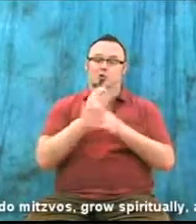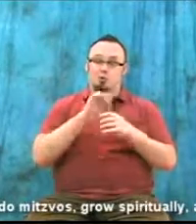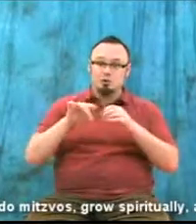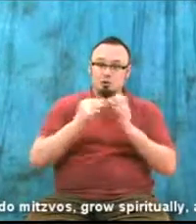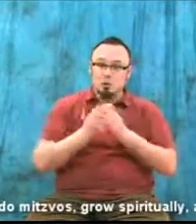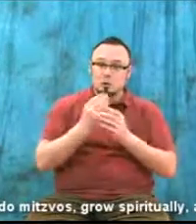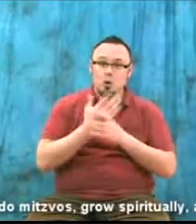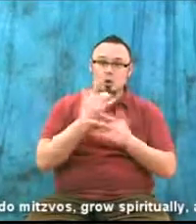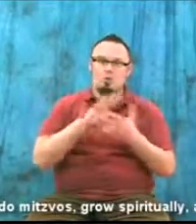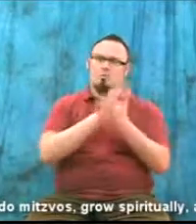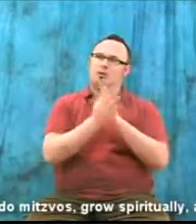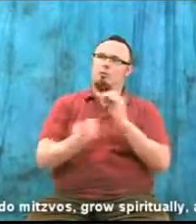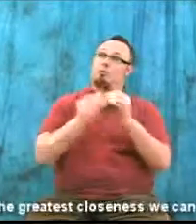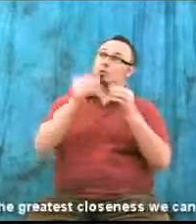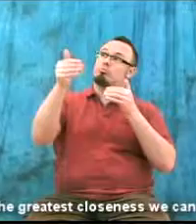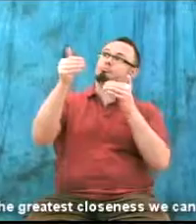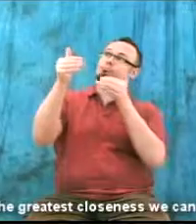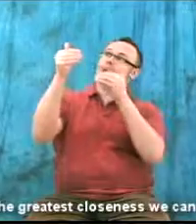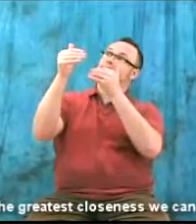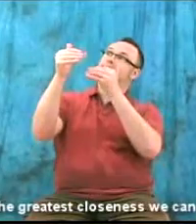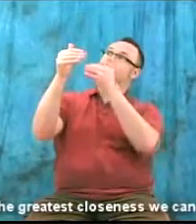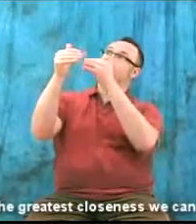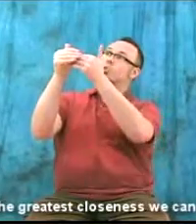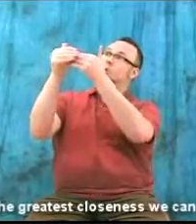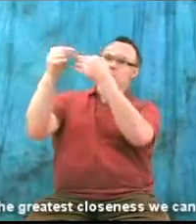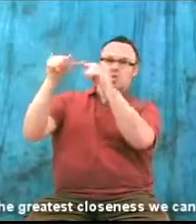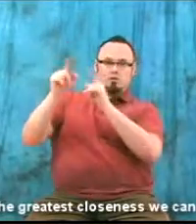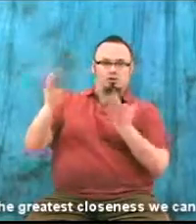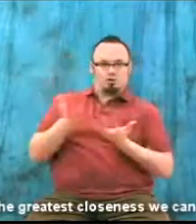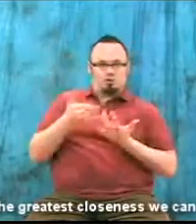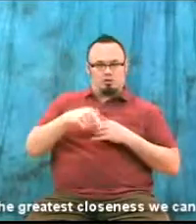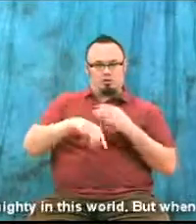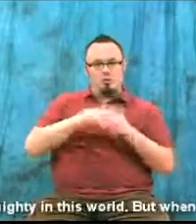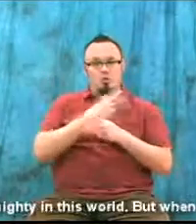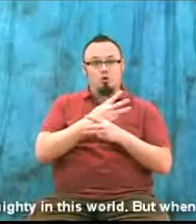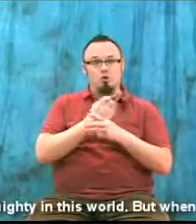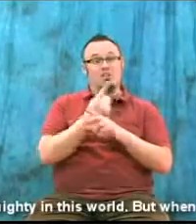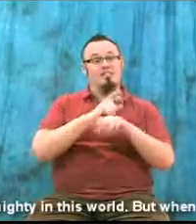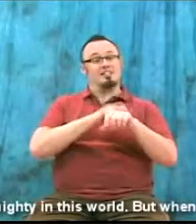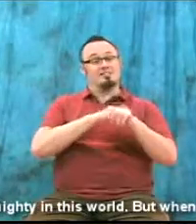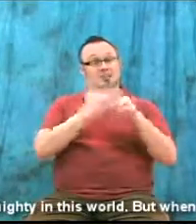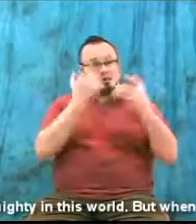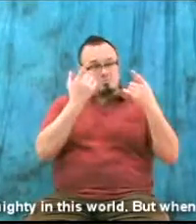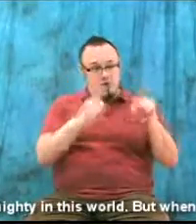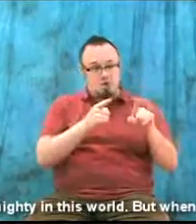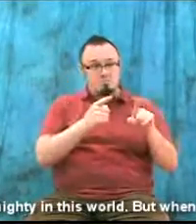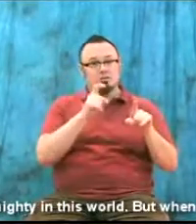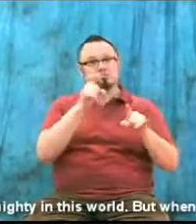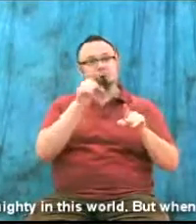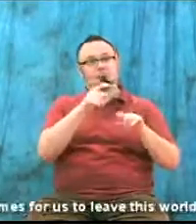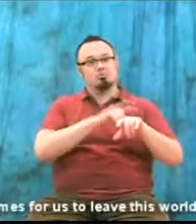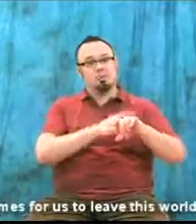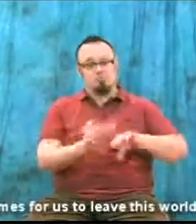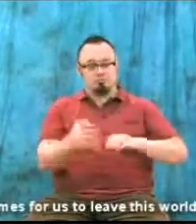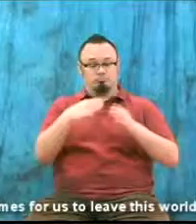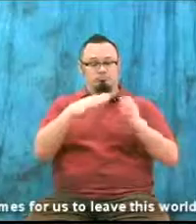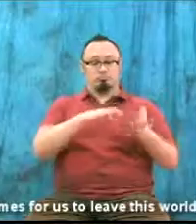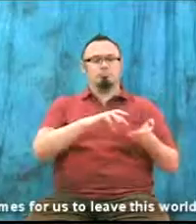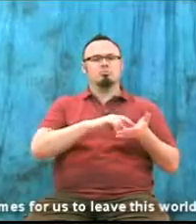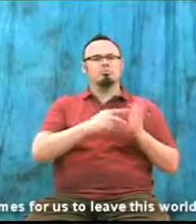closeness we can to the Almighty in this world. But when the time comes for us to leave this world, there is no need to